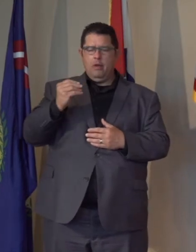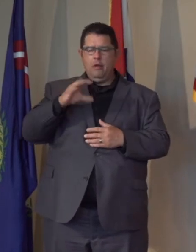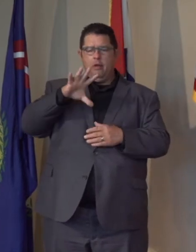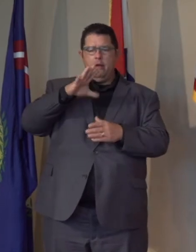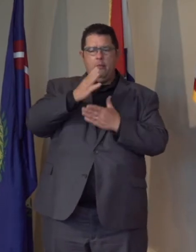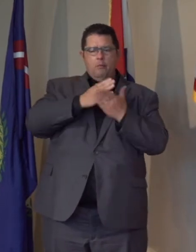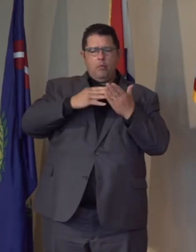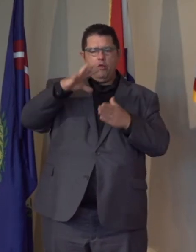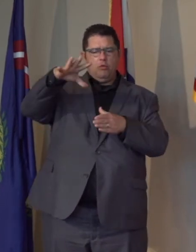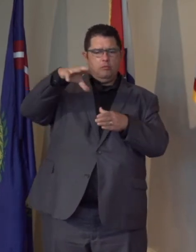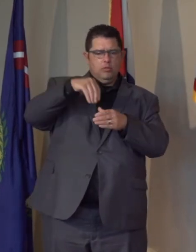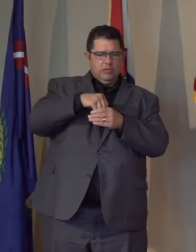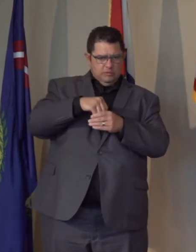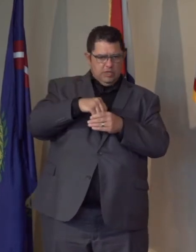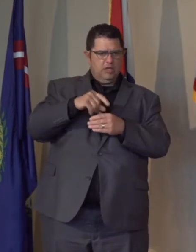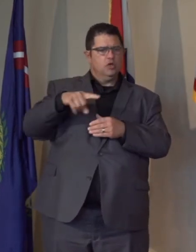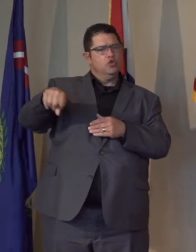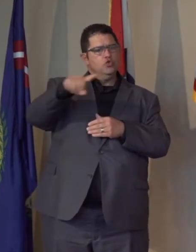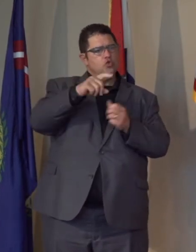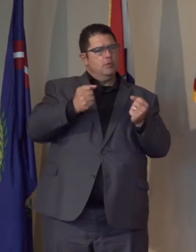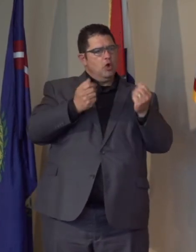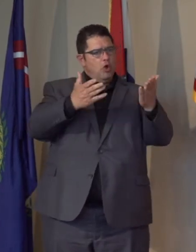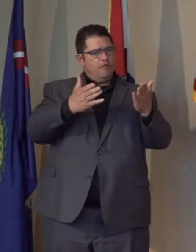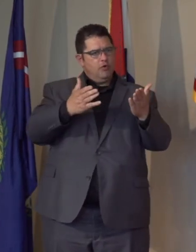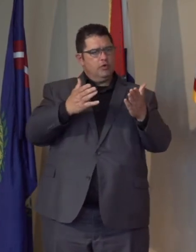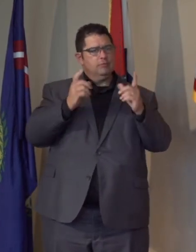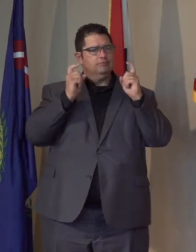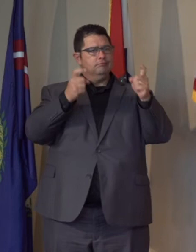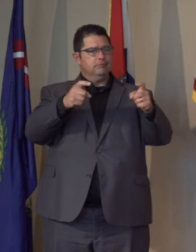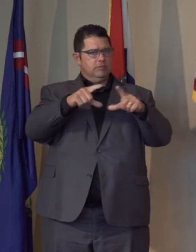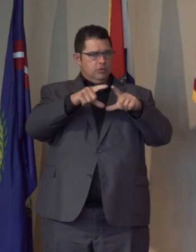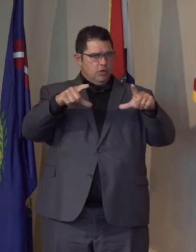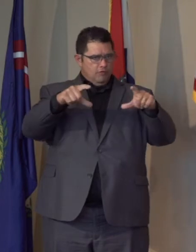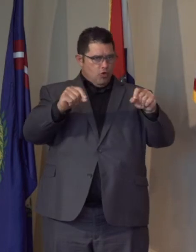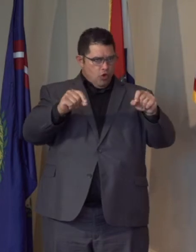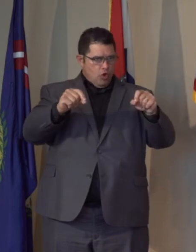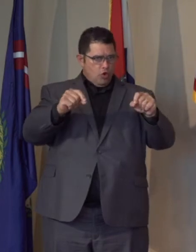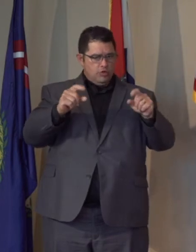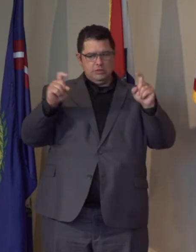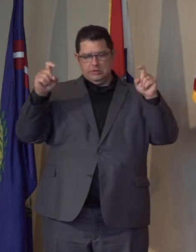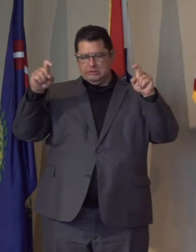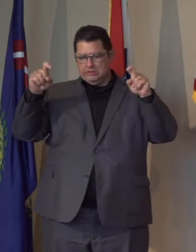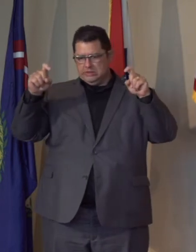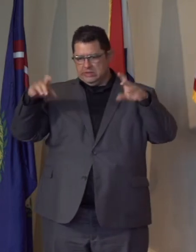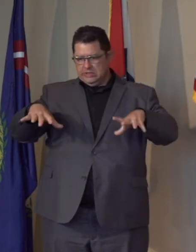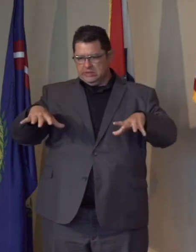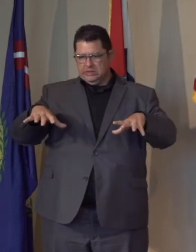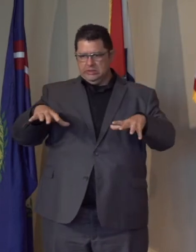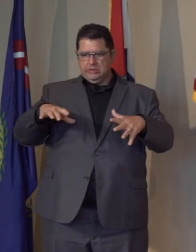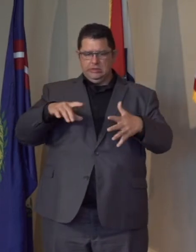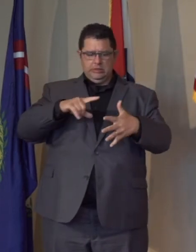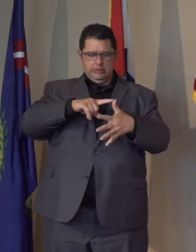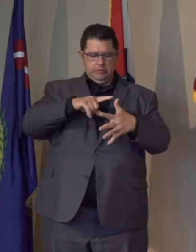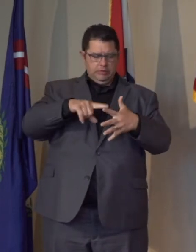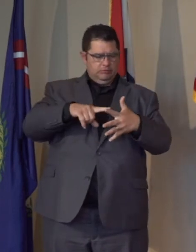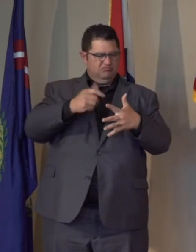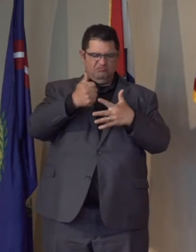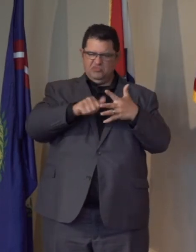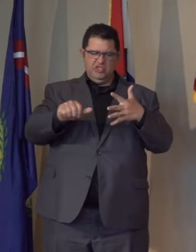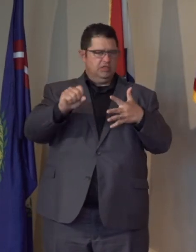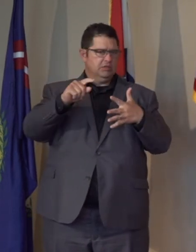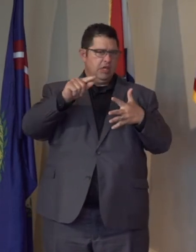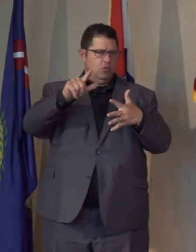in the survey, you'll be offered a gift card and testing at any of our St. Louis